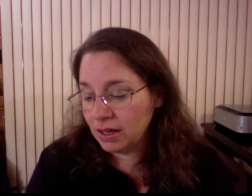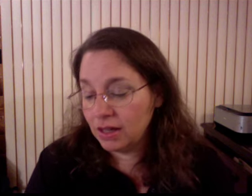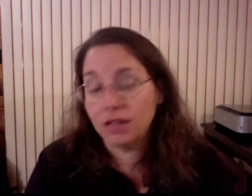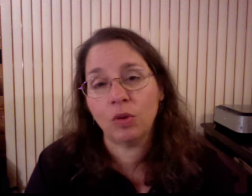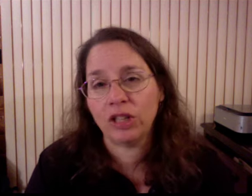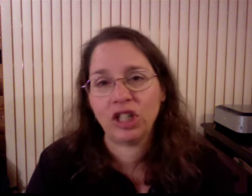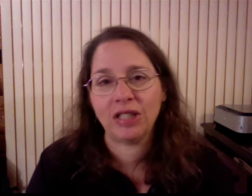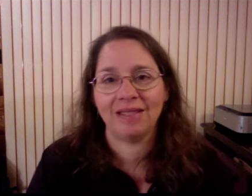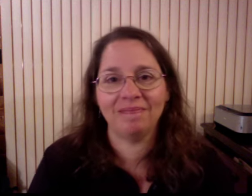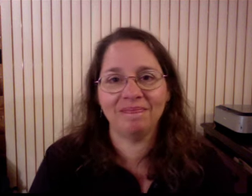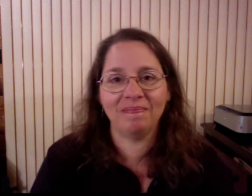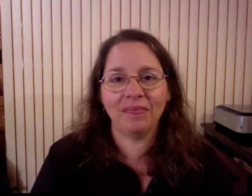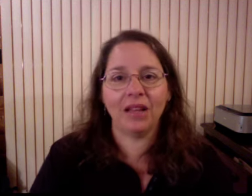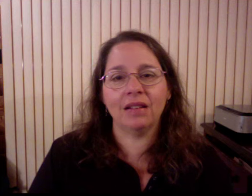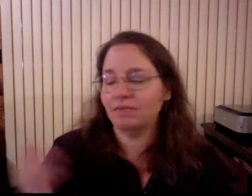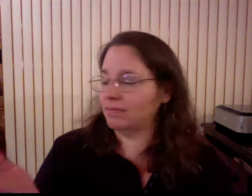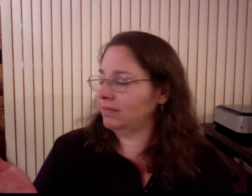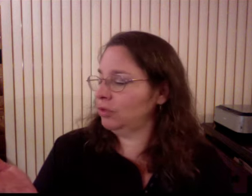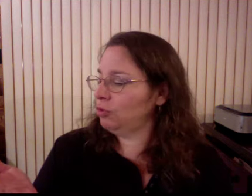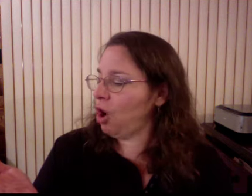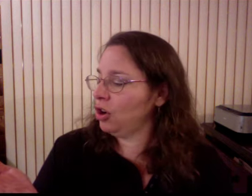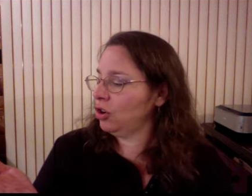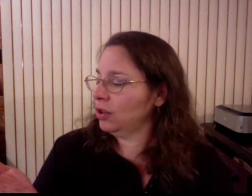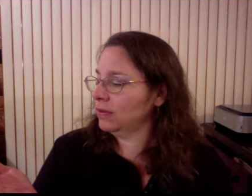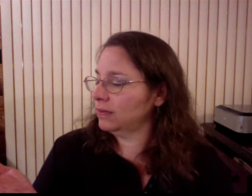So which is it? Wrong girl